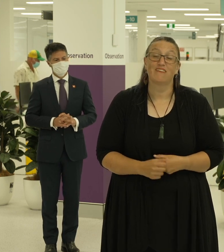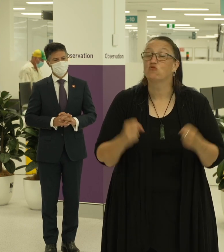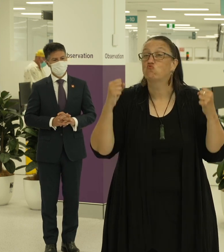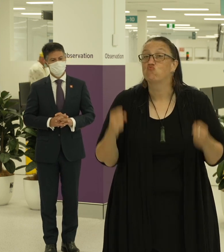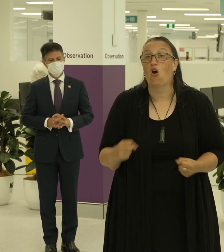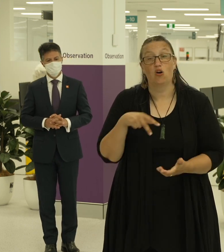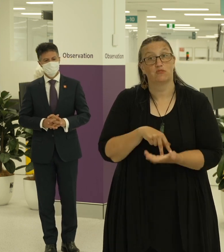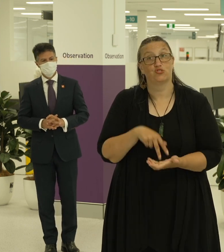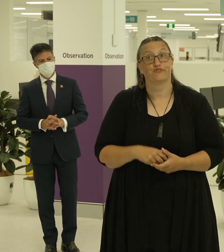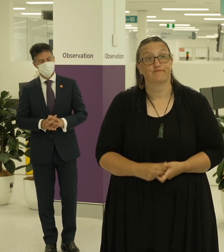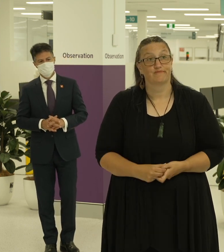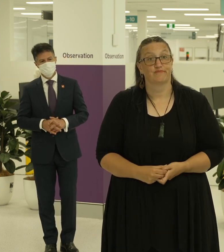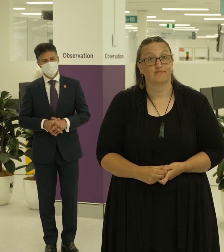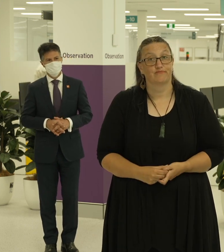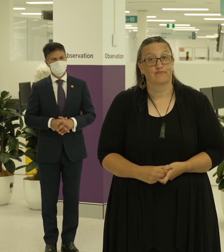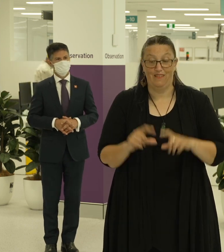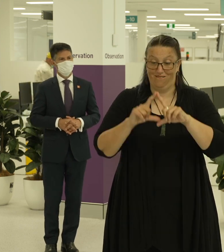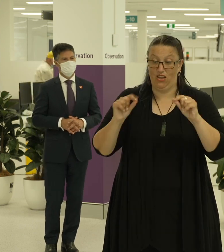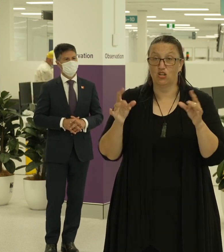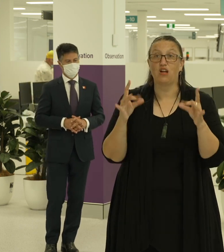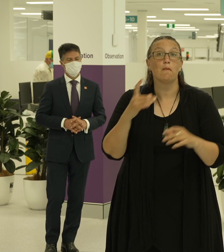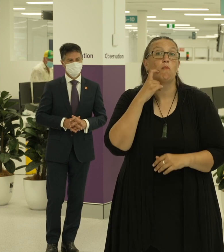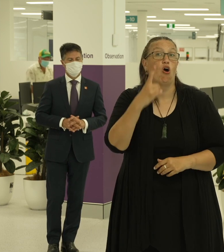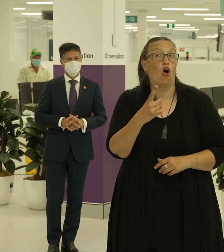position now. These vouchers are around tomorrow.